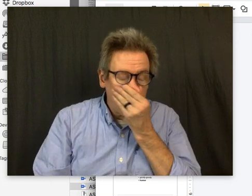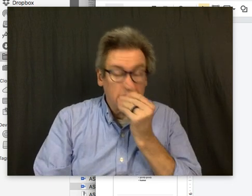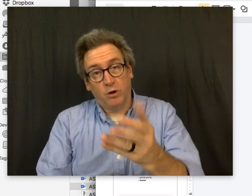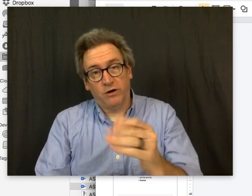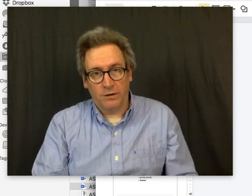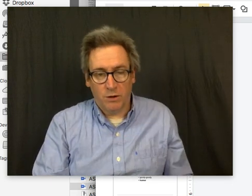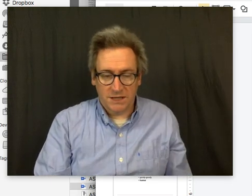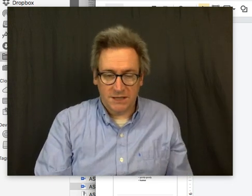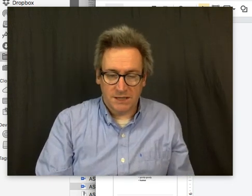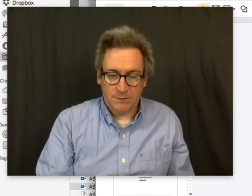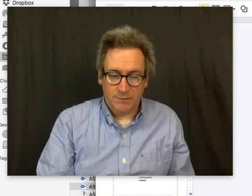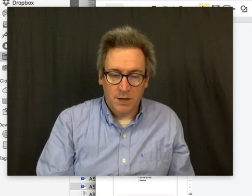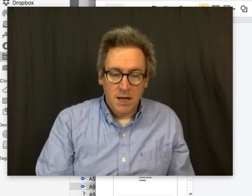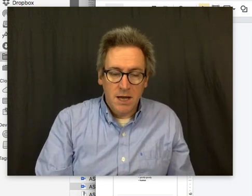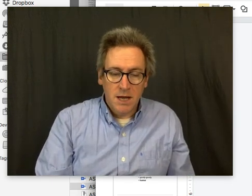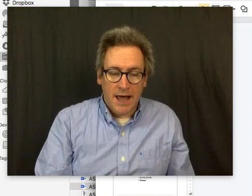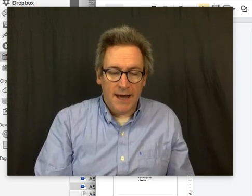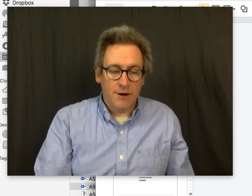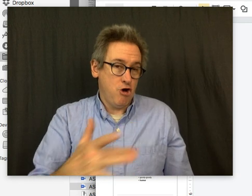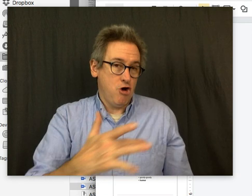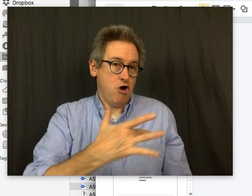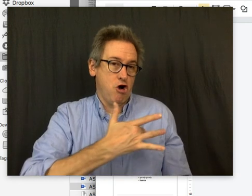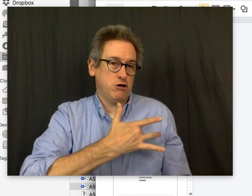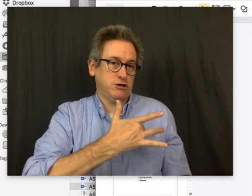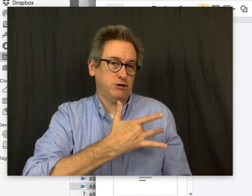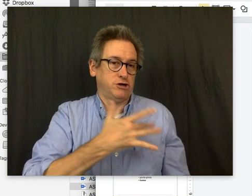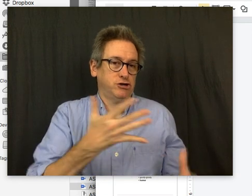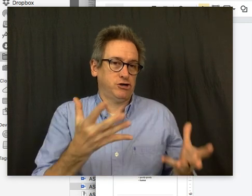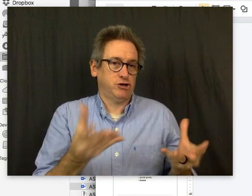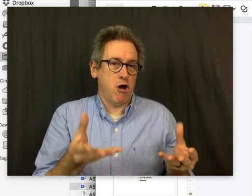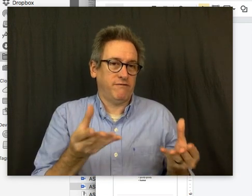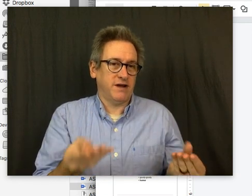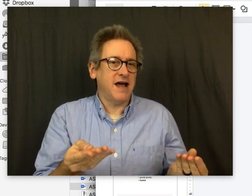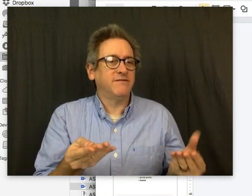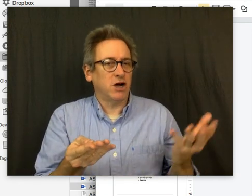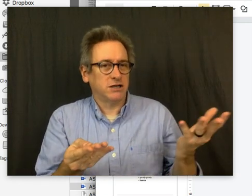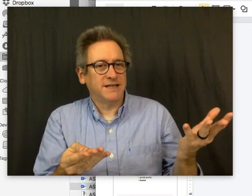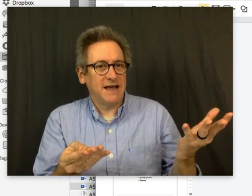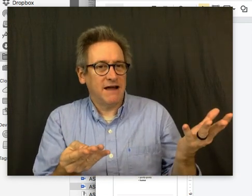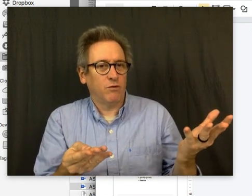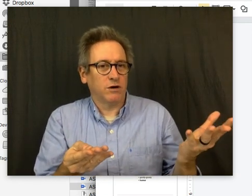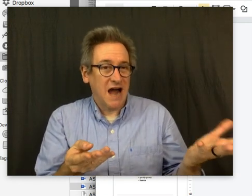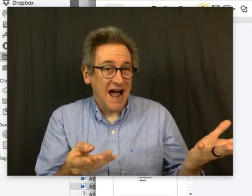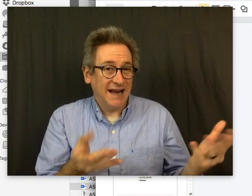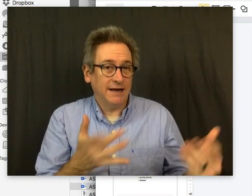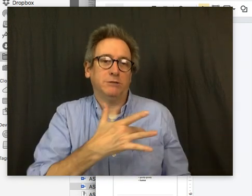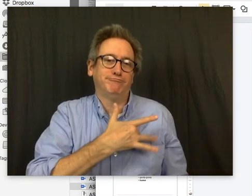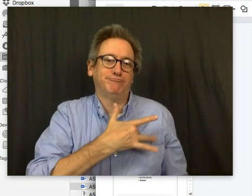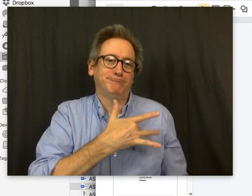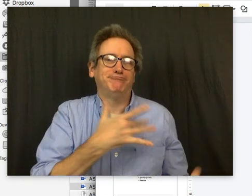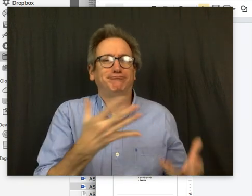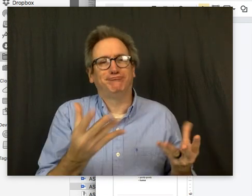That's more for imposing discipline. And heart, soft. I kind of talked about that for kind,